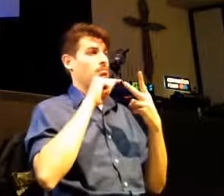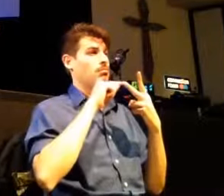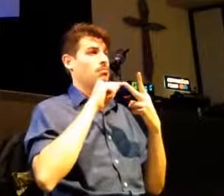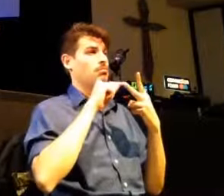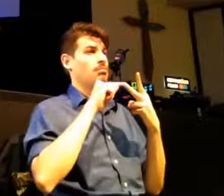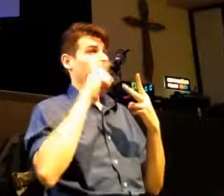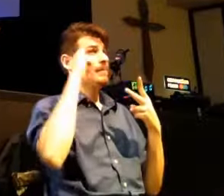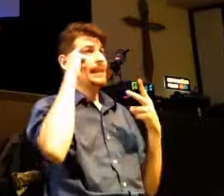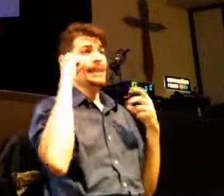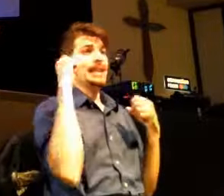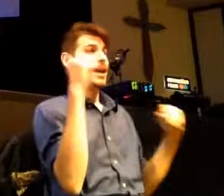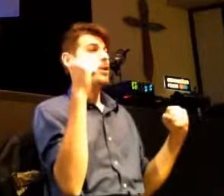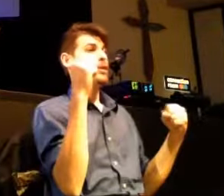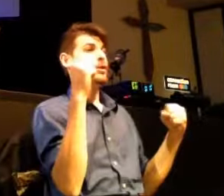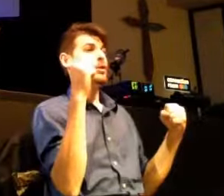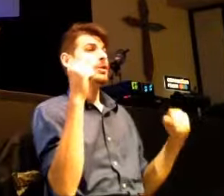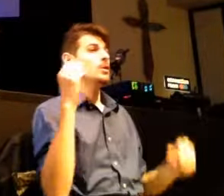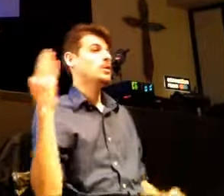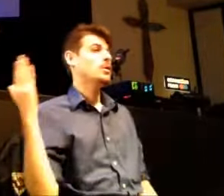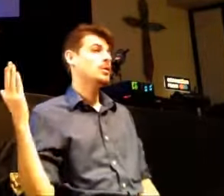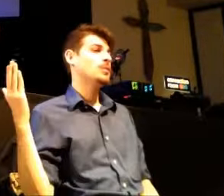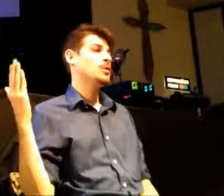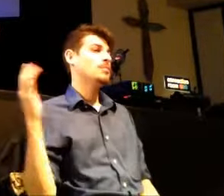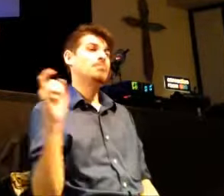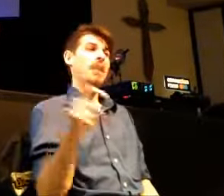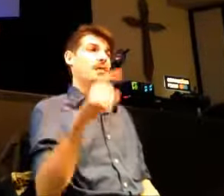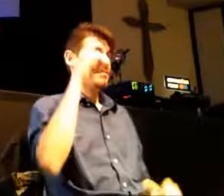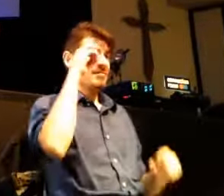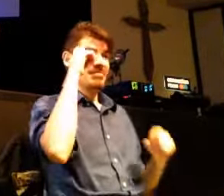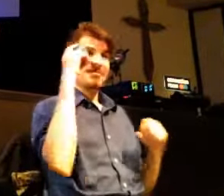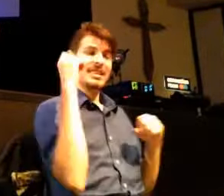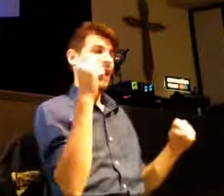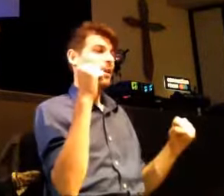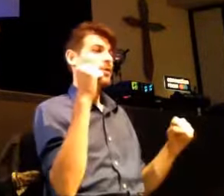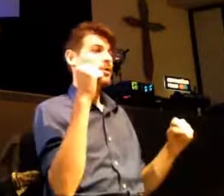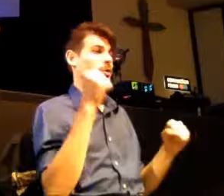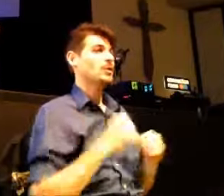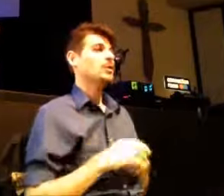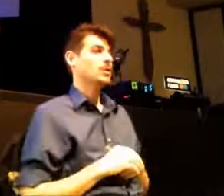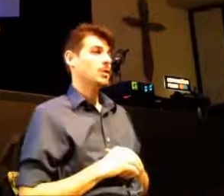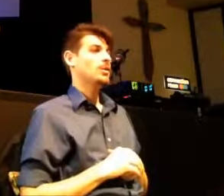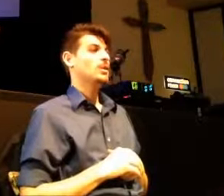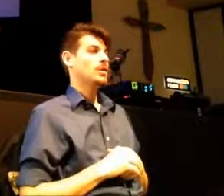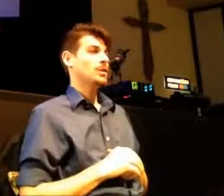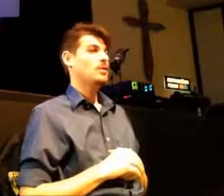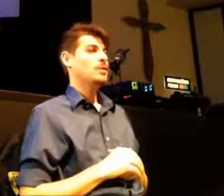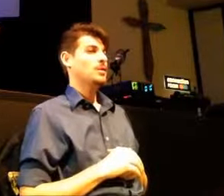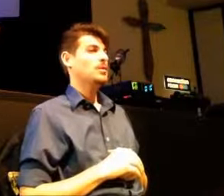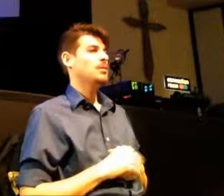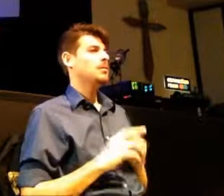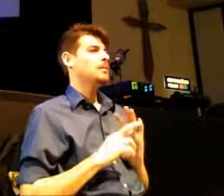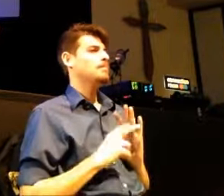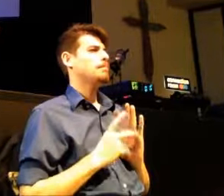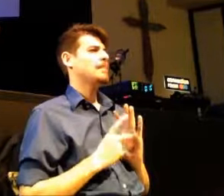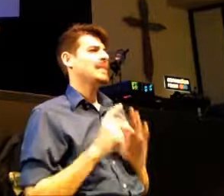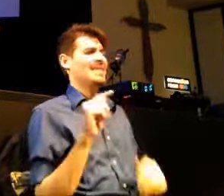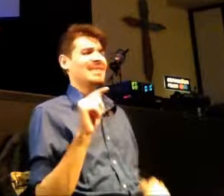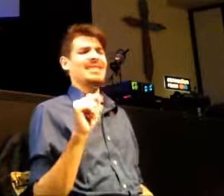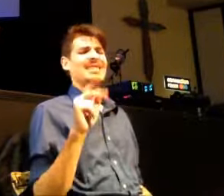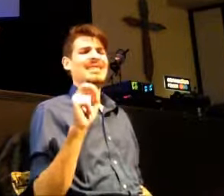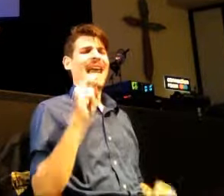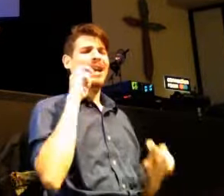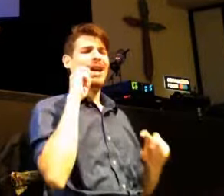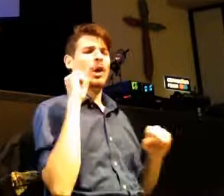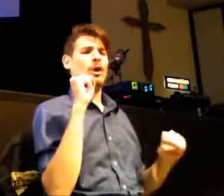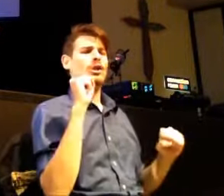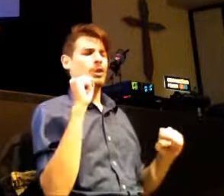take courage. You have to take courage. Now, here's what I mean by take courage, okay? Let